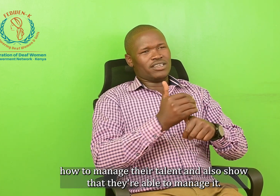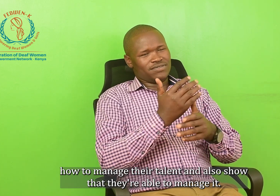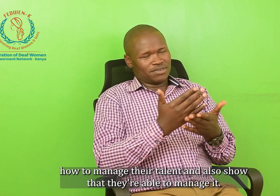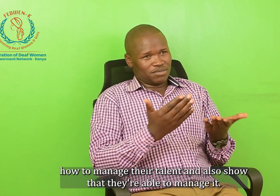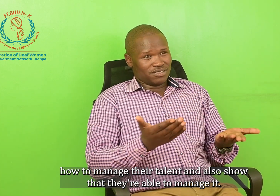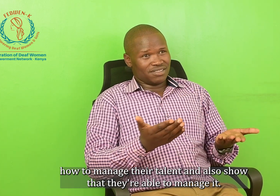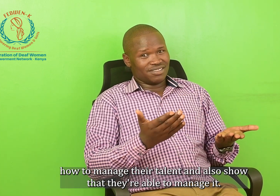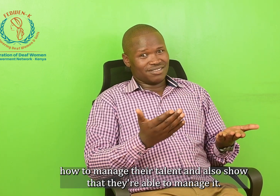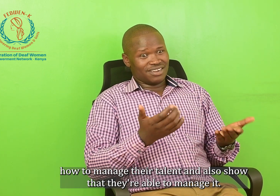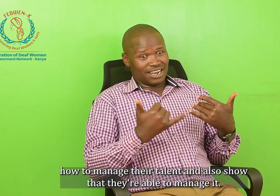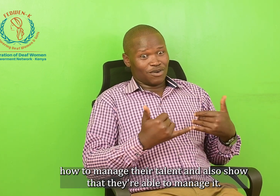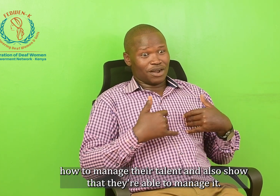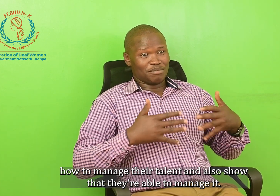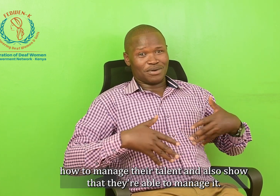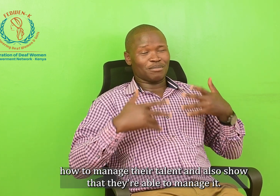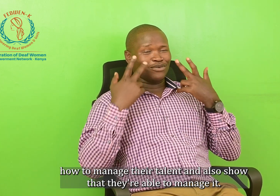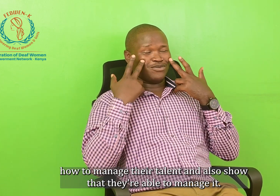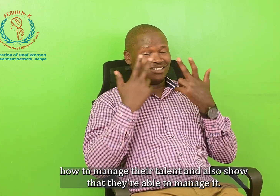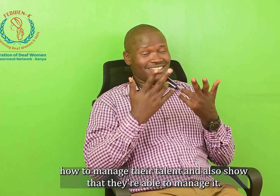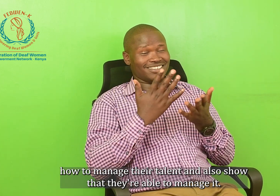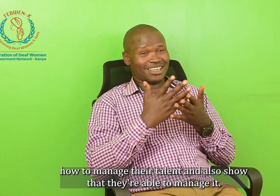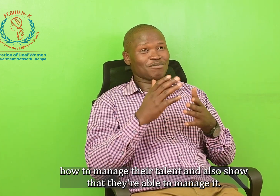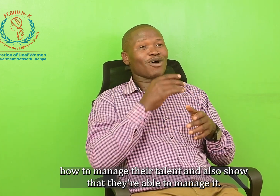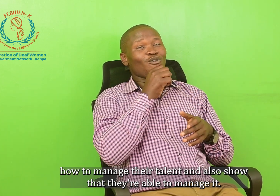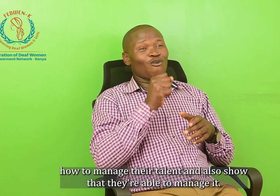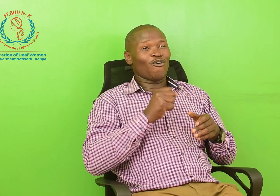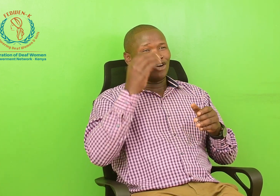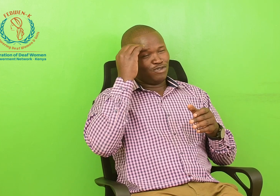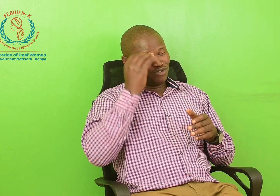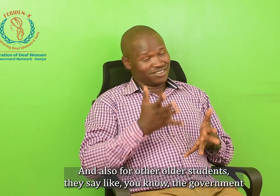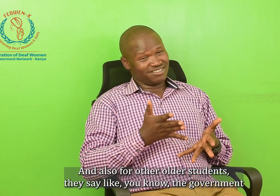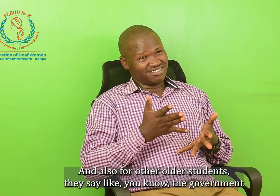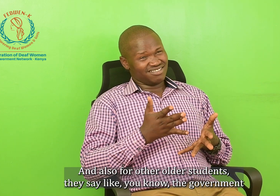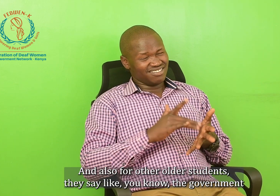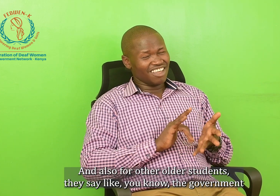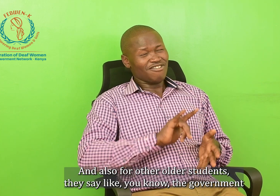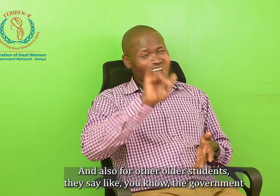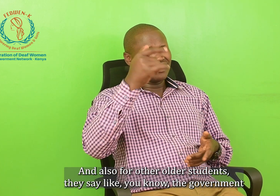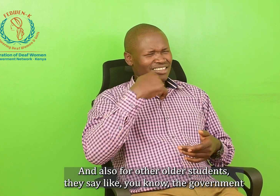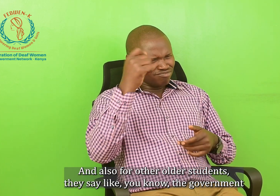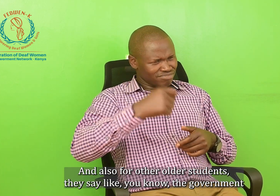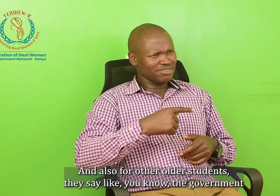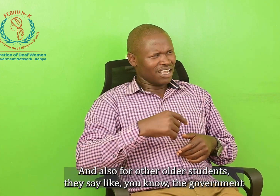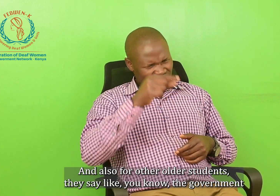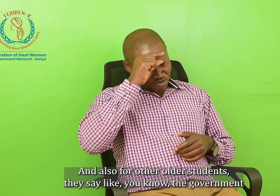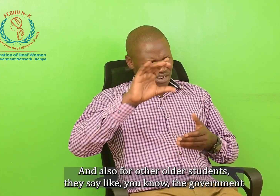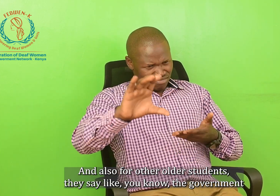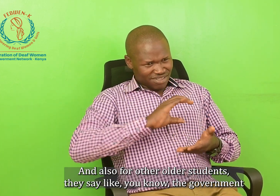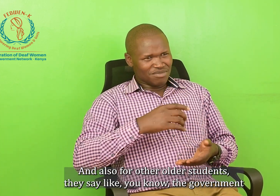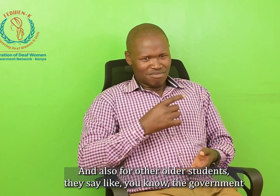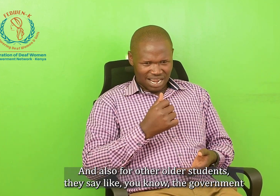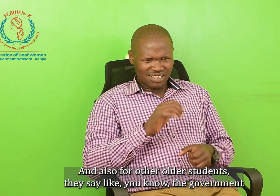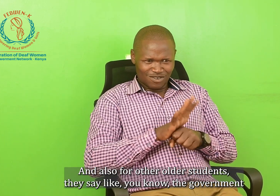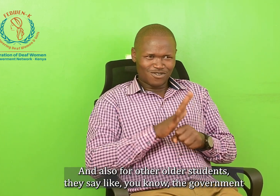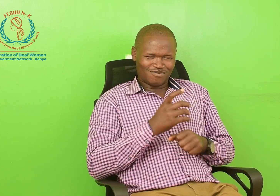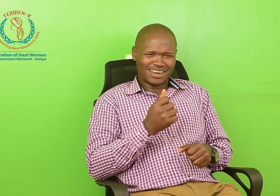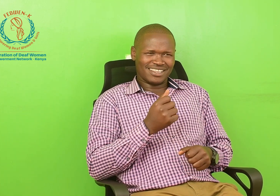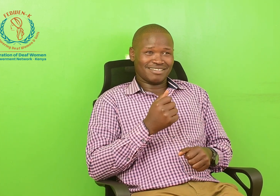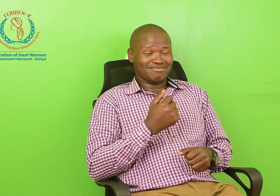show that they're able to manage it. And also for other older students, they say like, the government